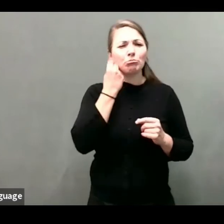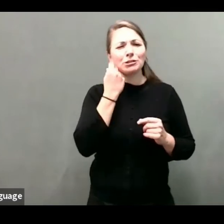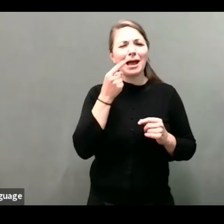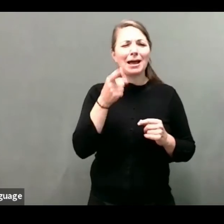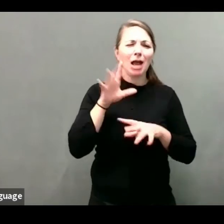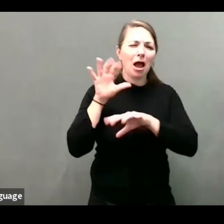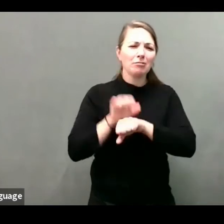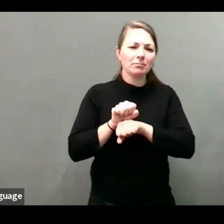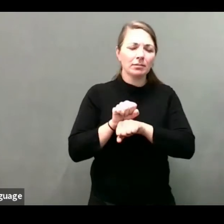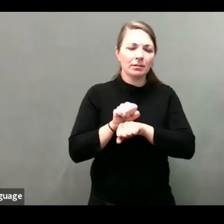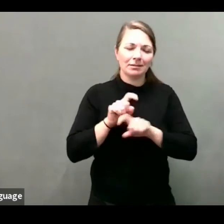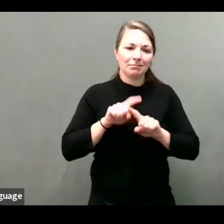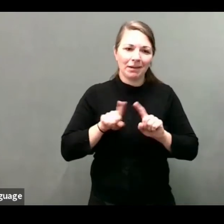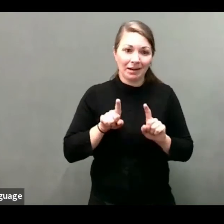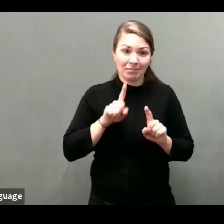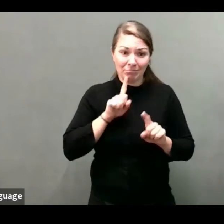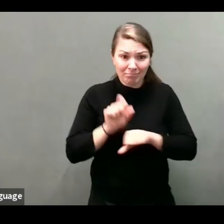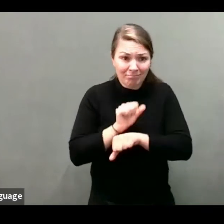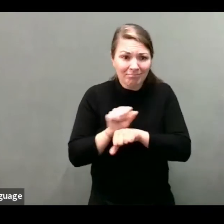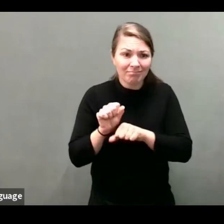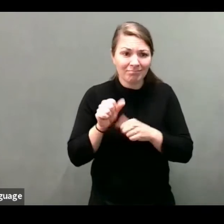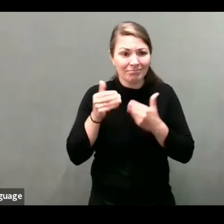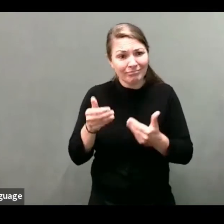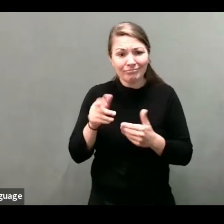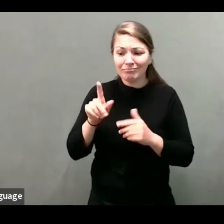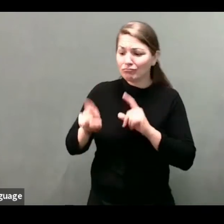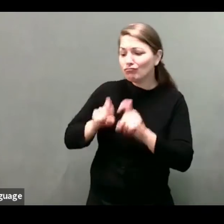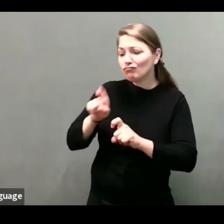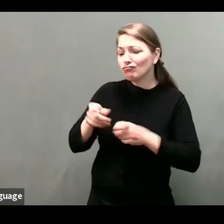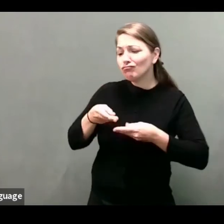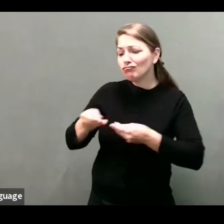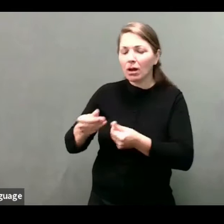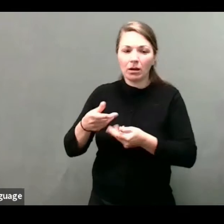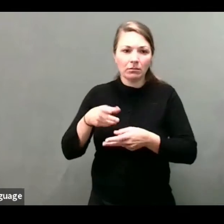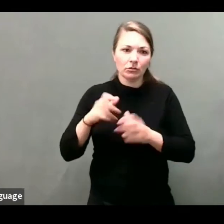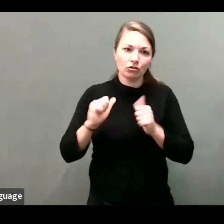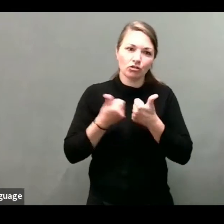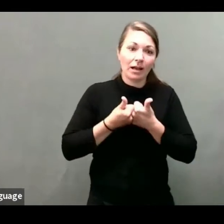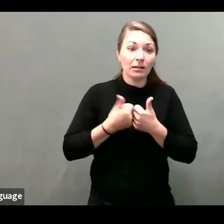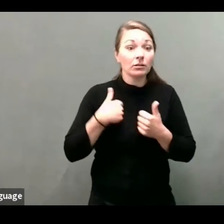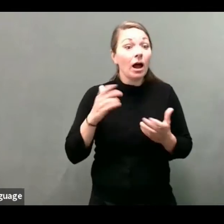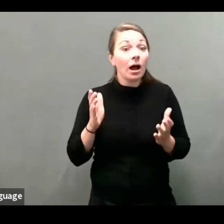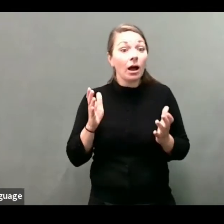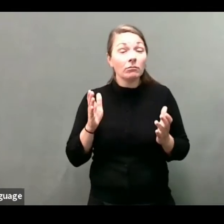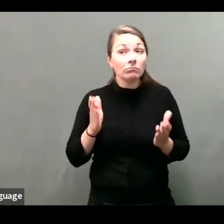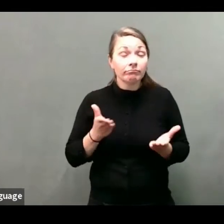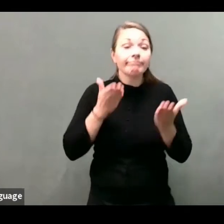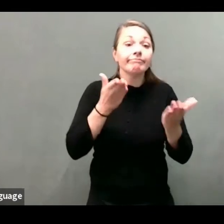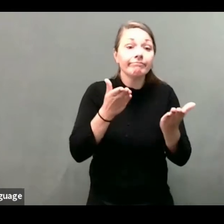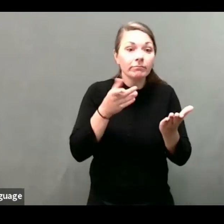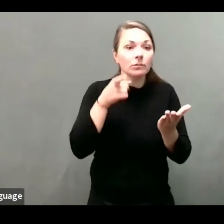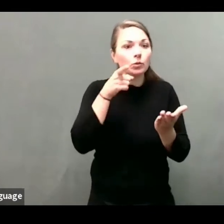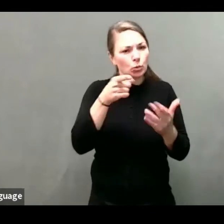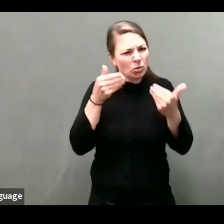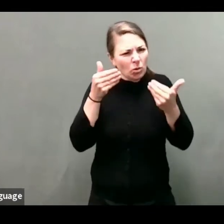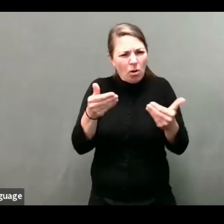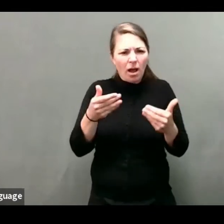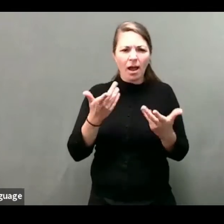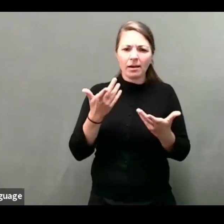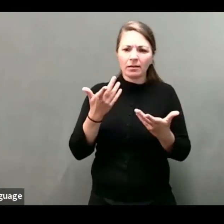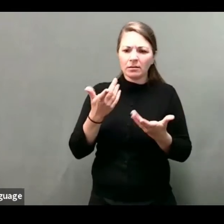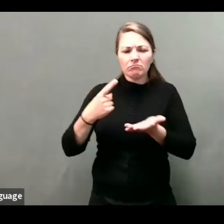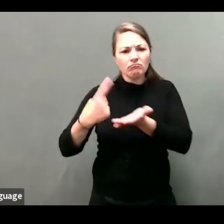encourage advocates who are newer to this type of advocacy to practice, to just get comfortable with talking about these